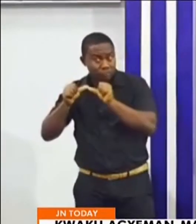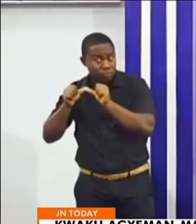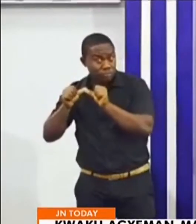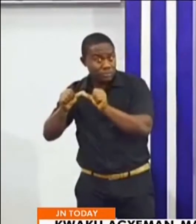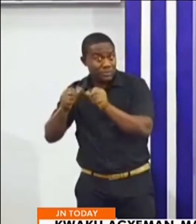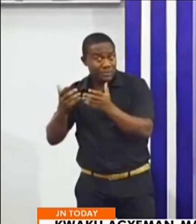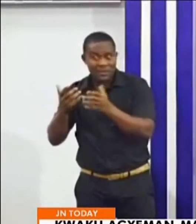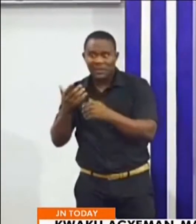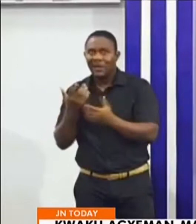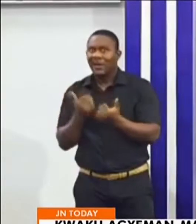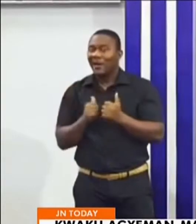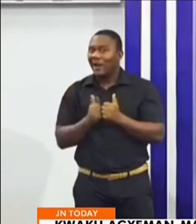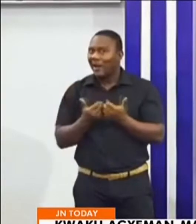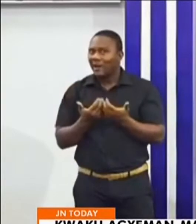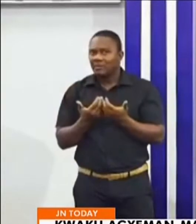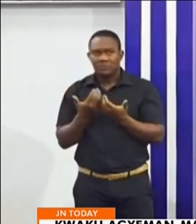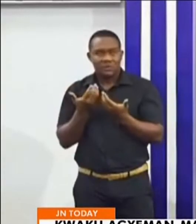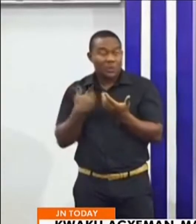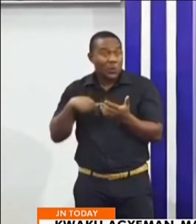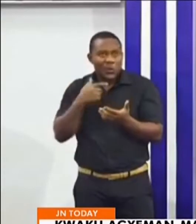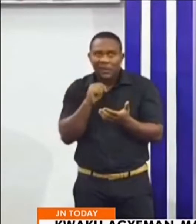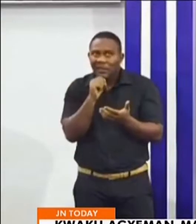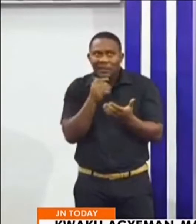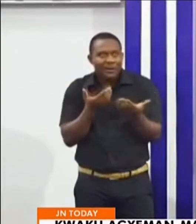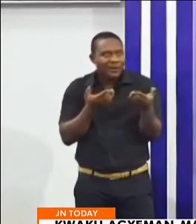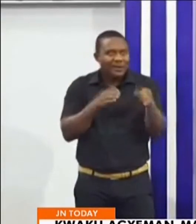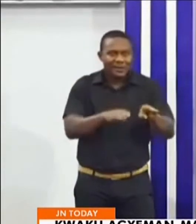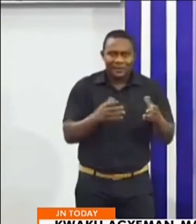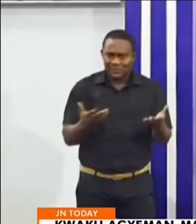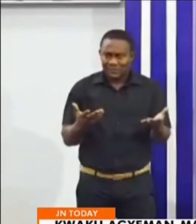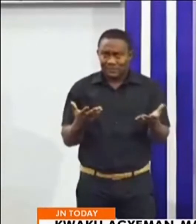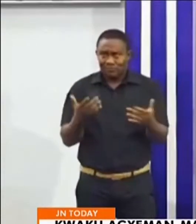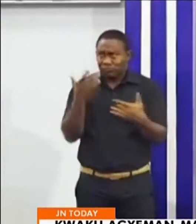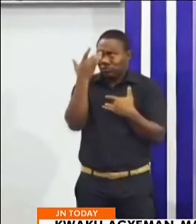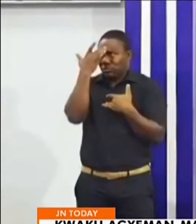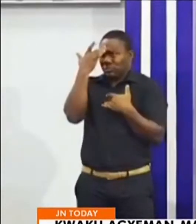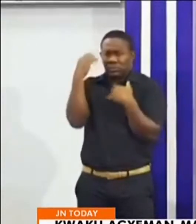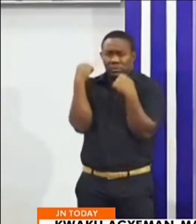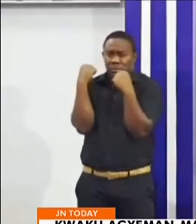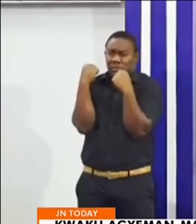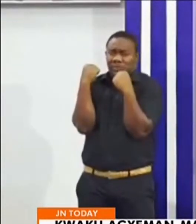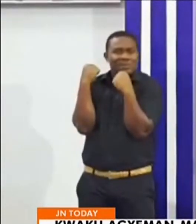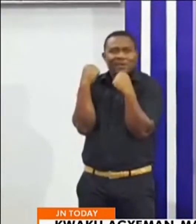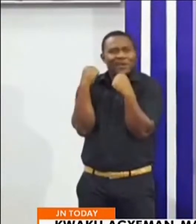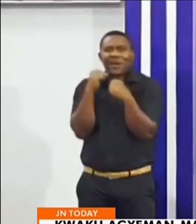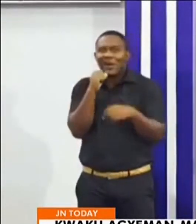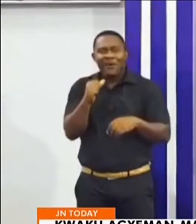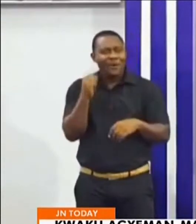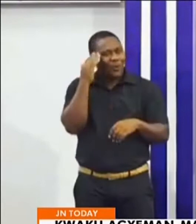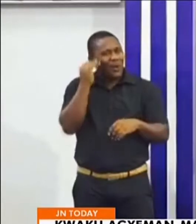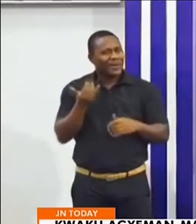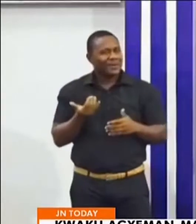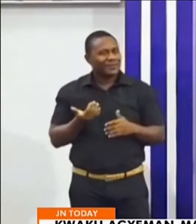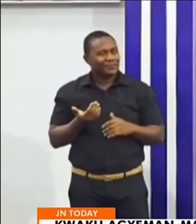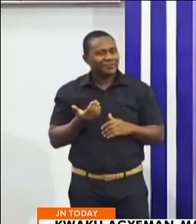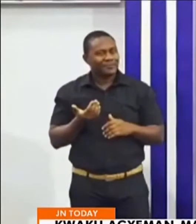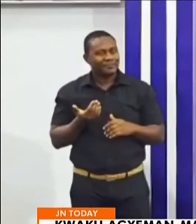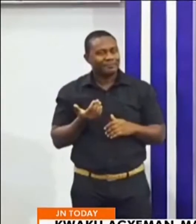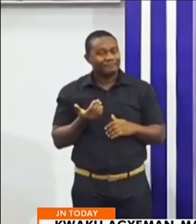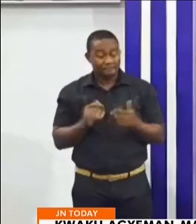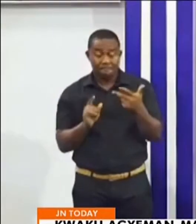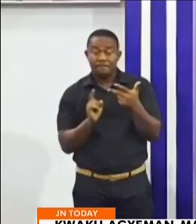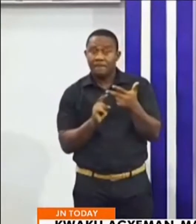why we are dying why we are not getting severely critically ill and why